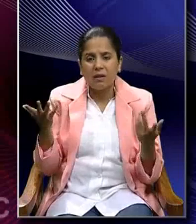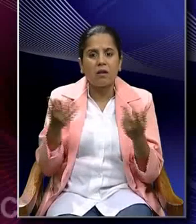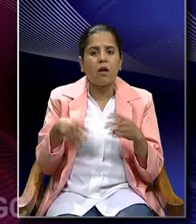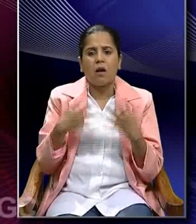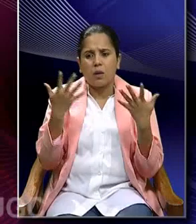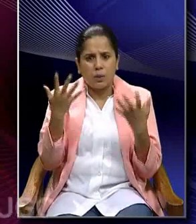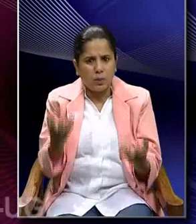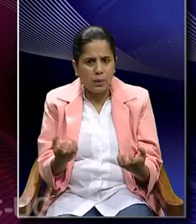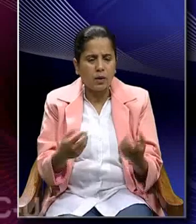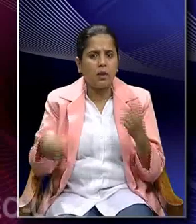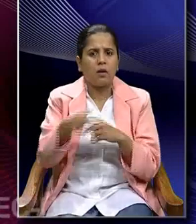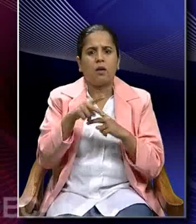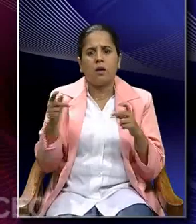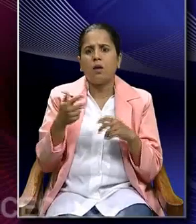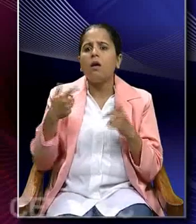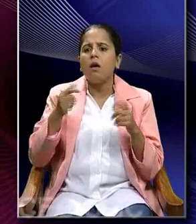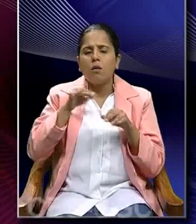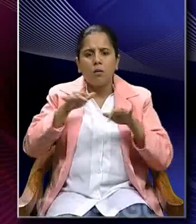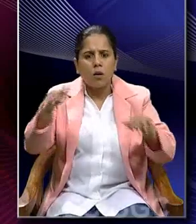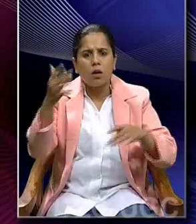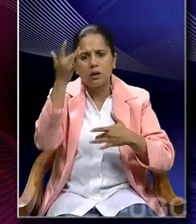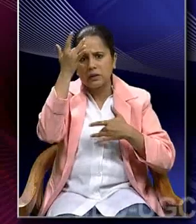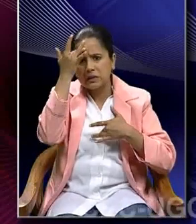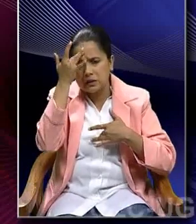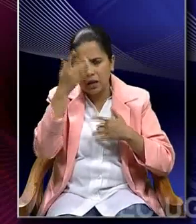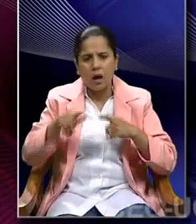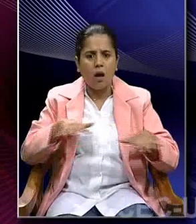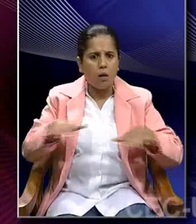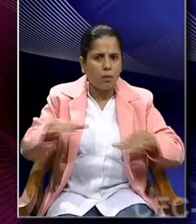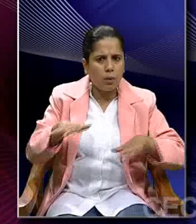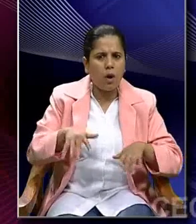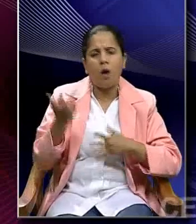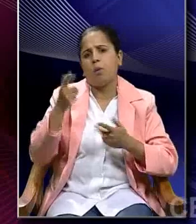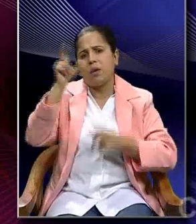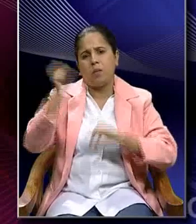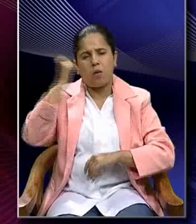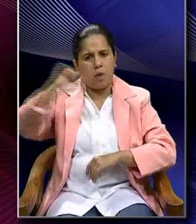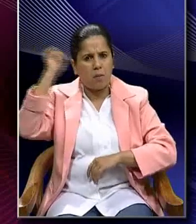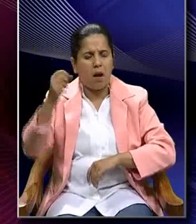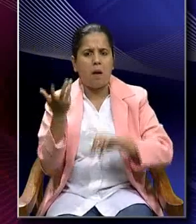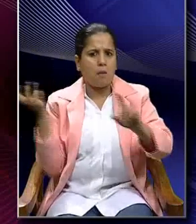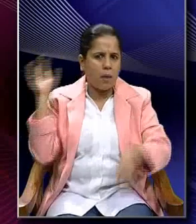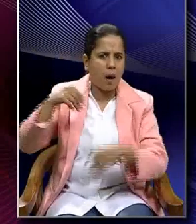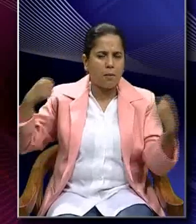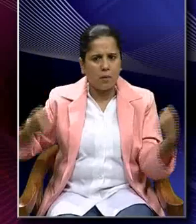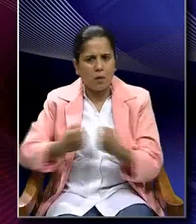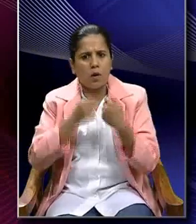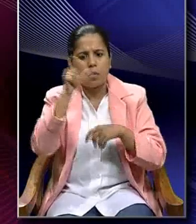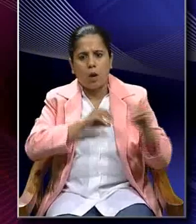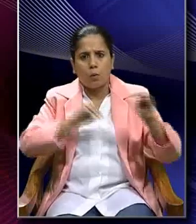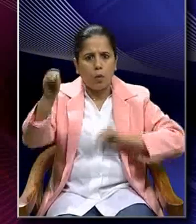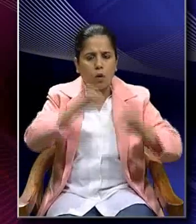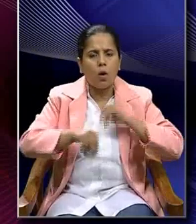famine, plague, earthquake, riots, war, outcry of refugees, or